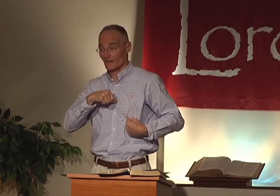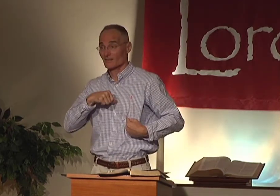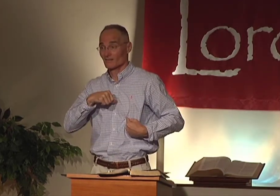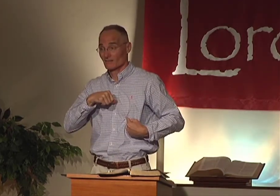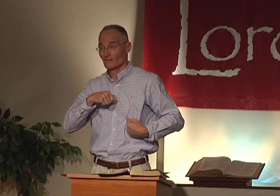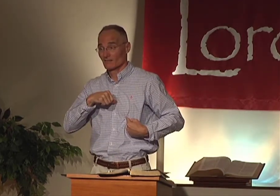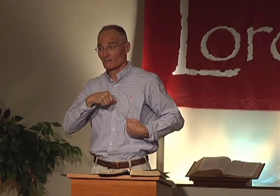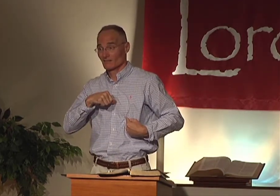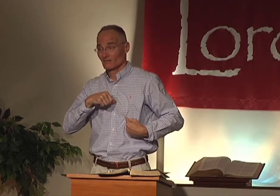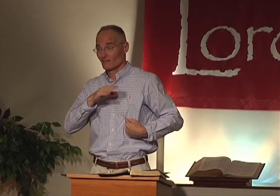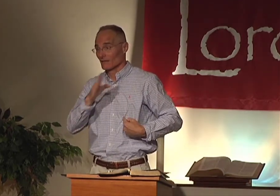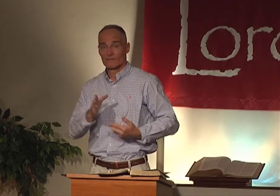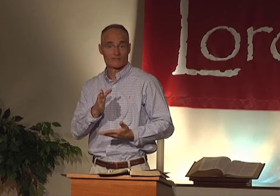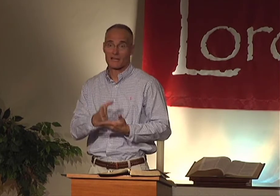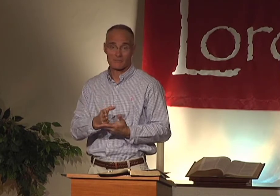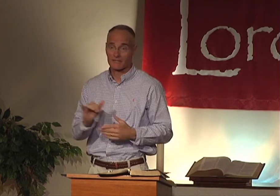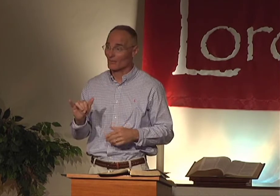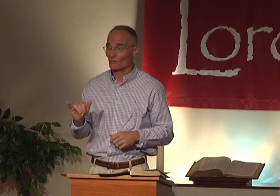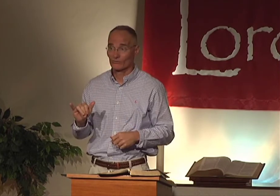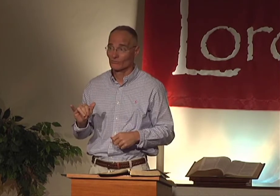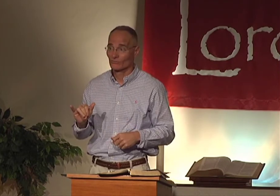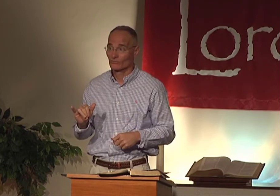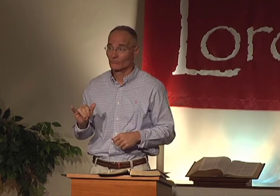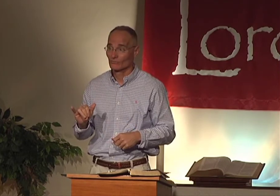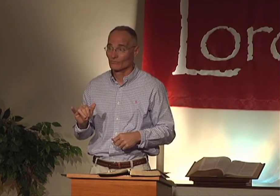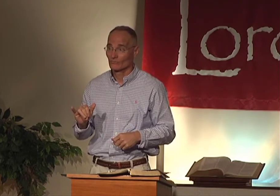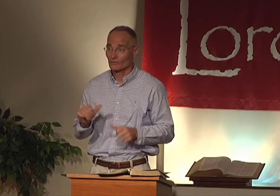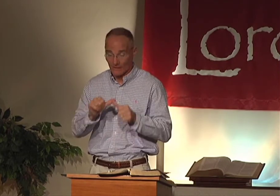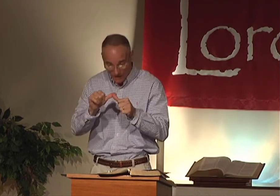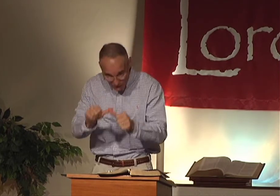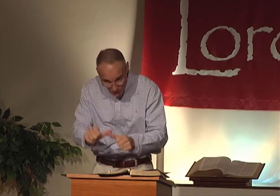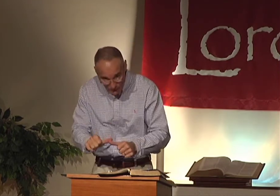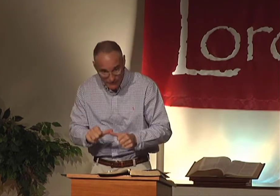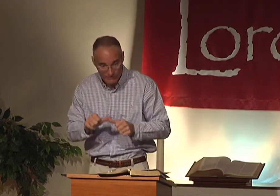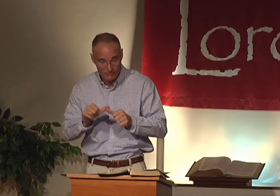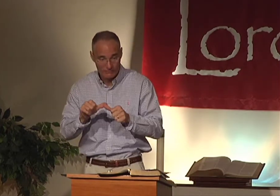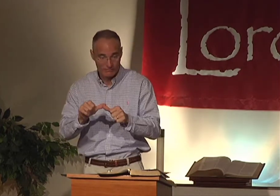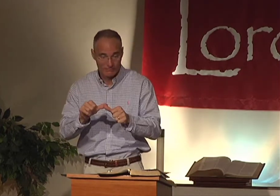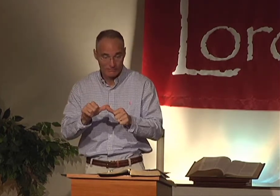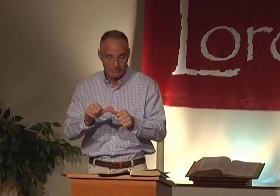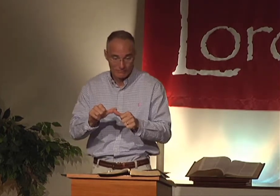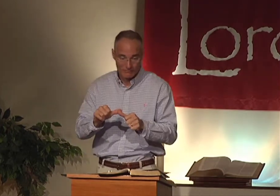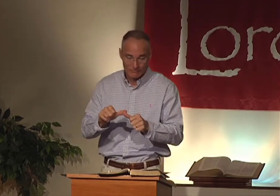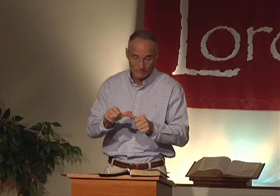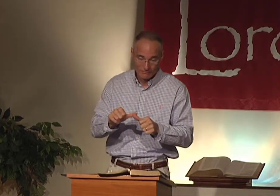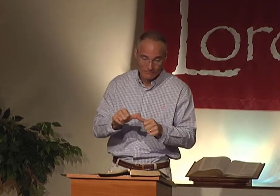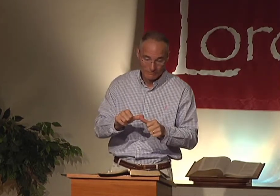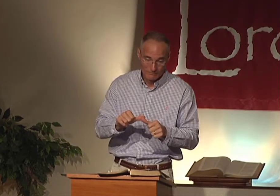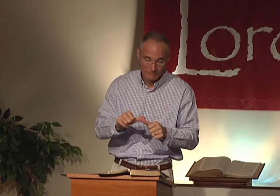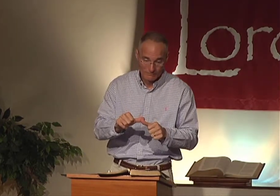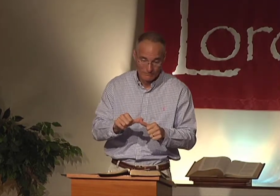struggle with pride never stops either. It's ongoing.